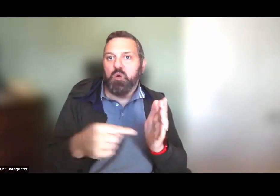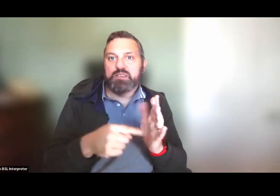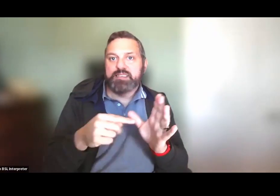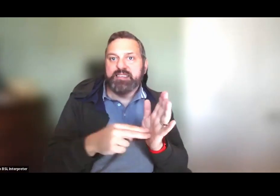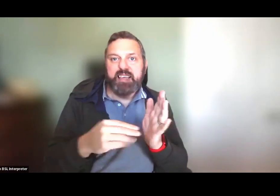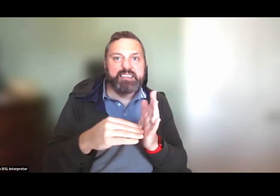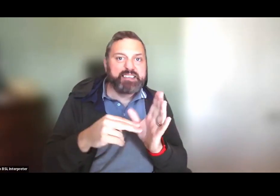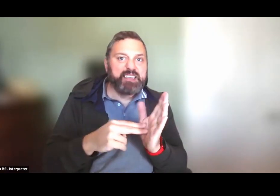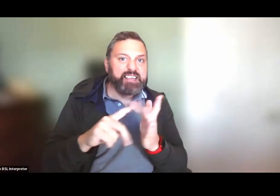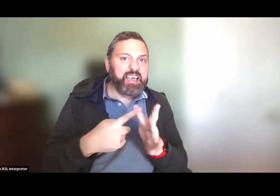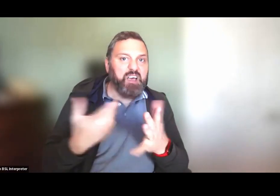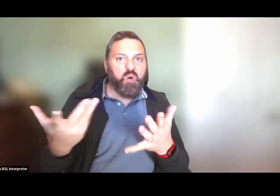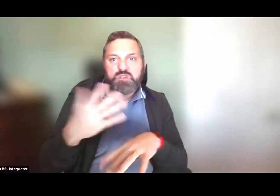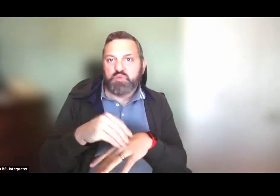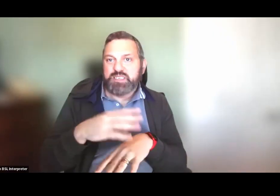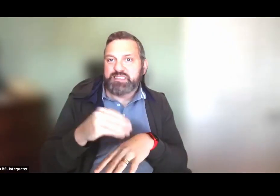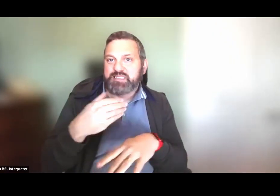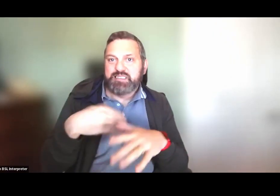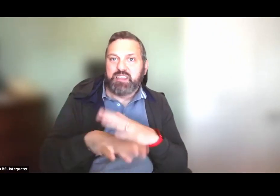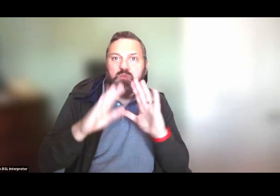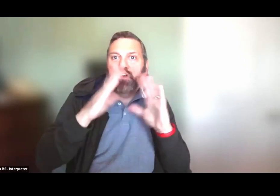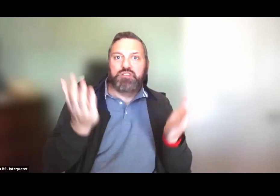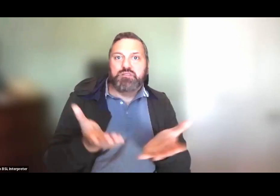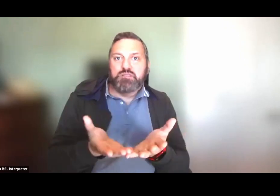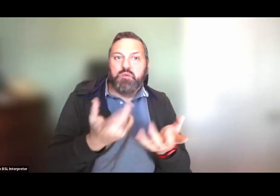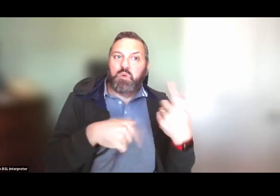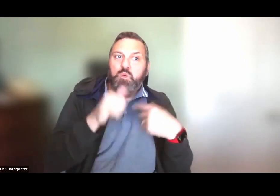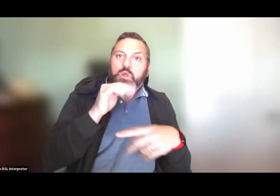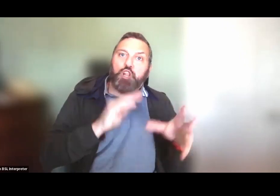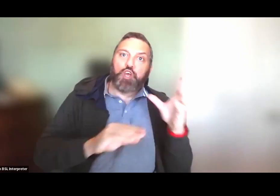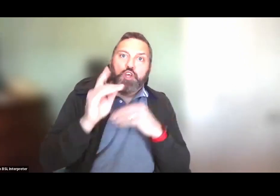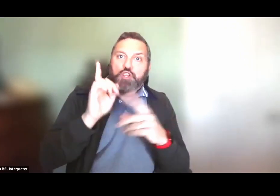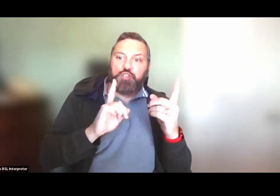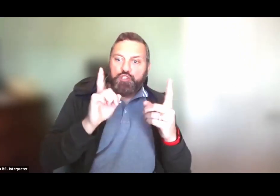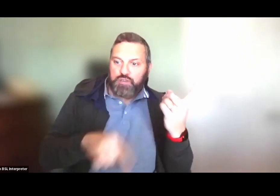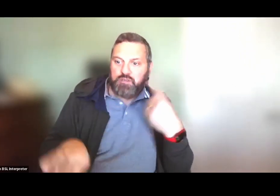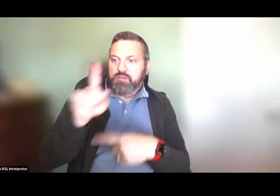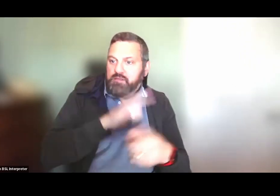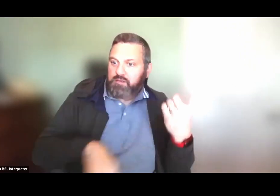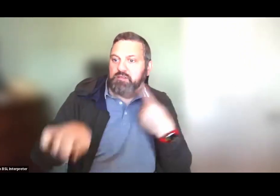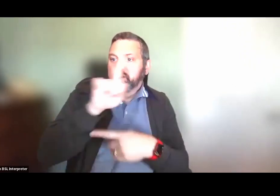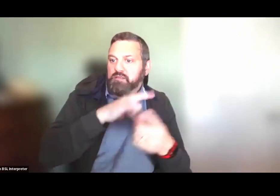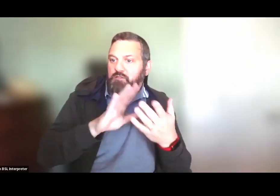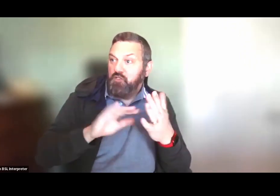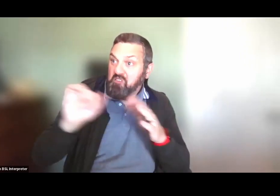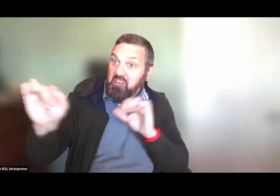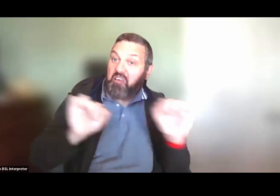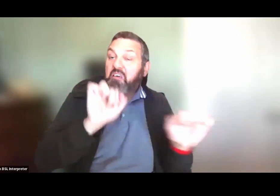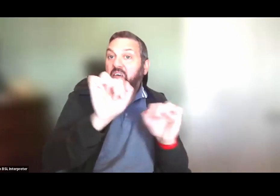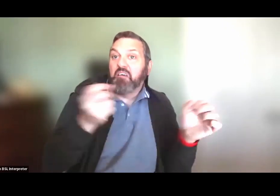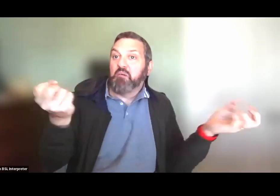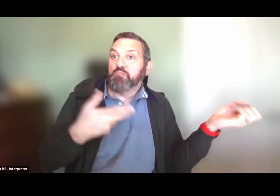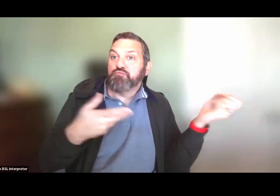or in Sweden or anywhere in the world. We will learn together from the great diversity of what each place is bringing to